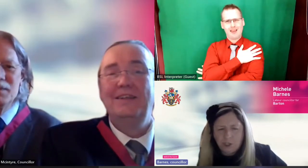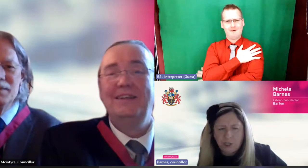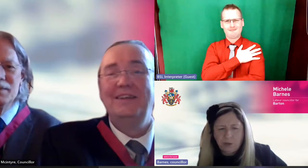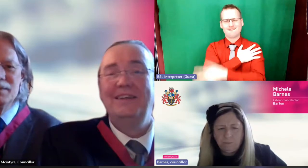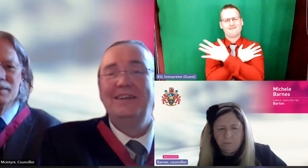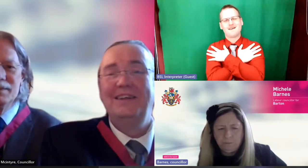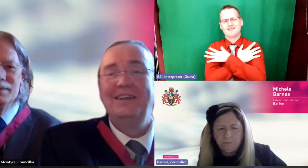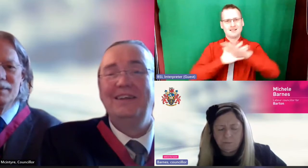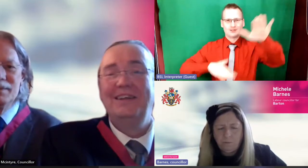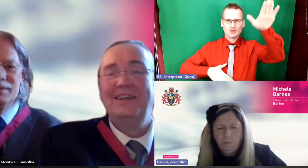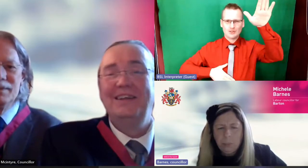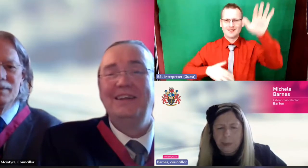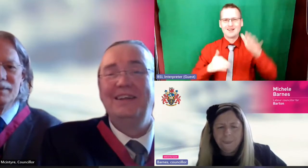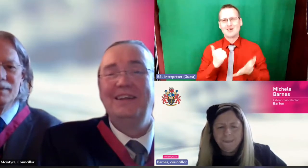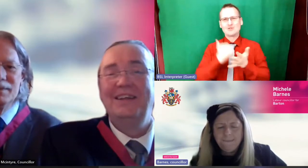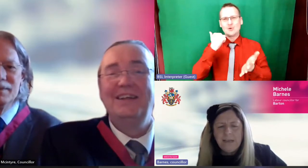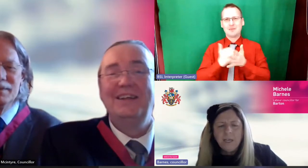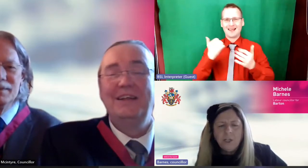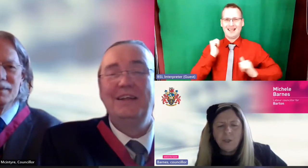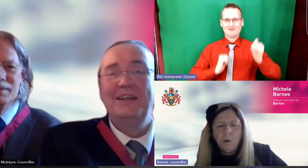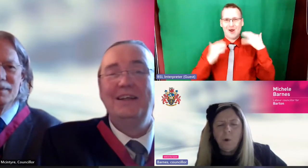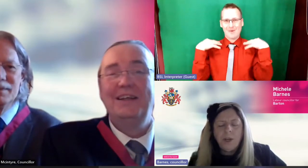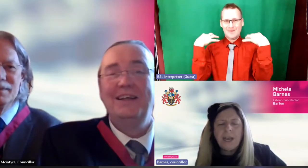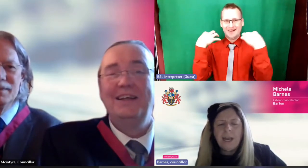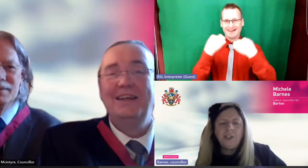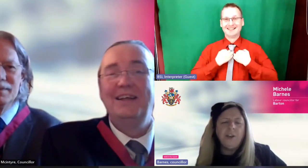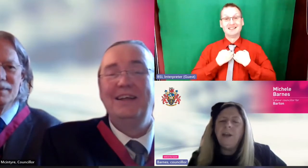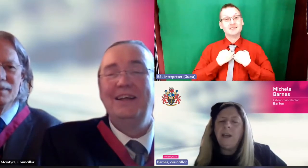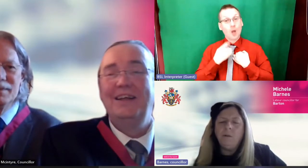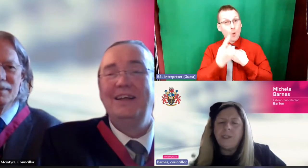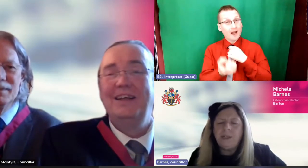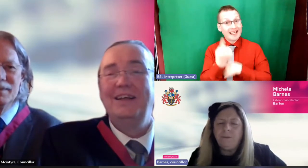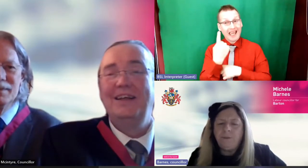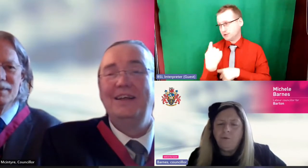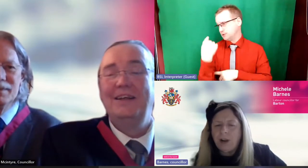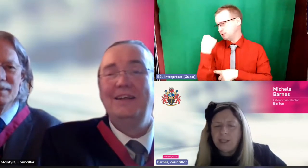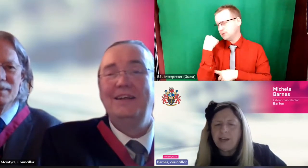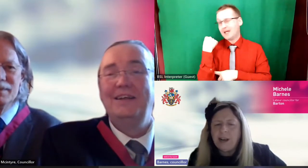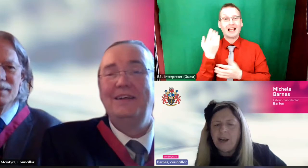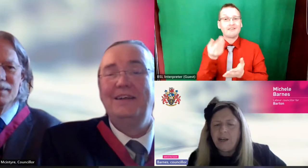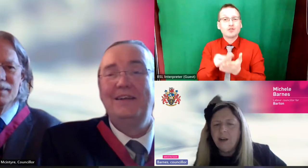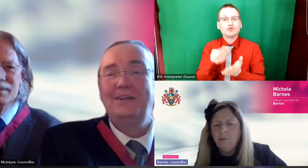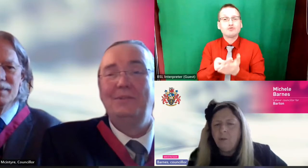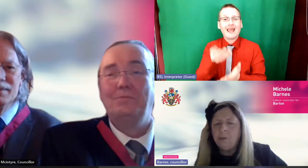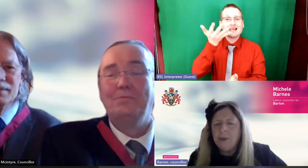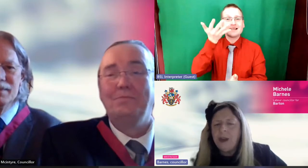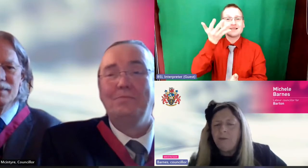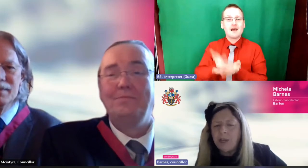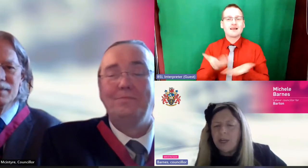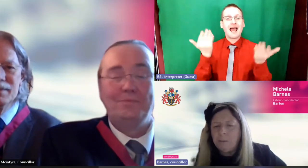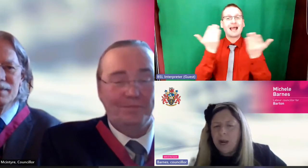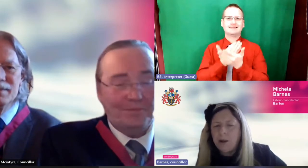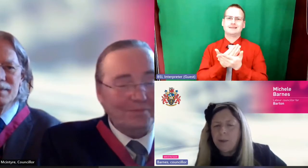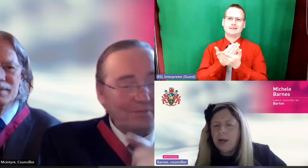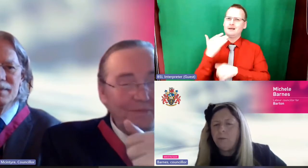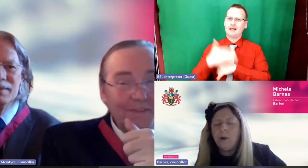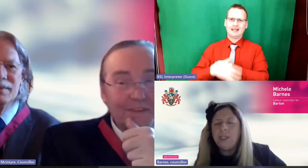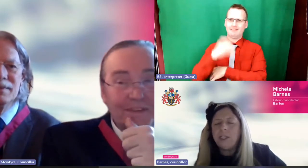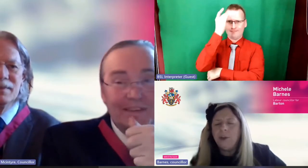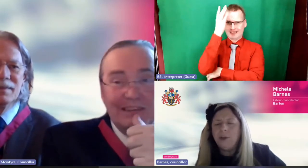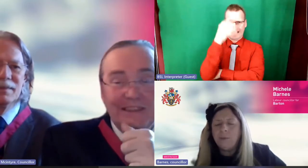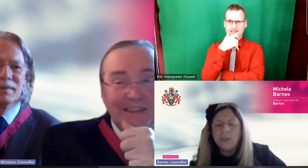superheroes too. So on one occasion, he hosted a fundraiser night which will never leave my